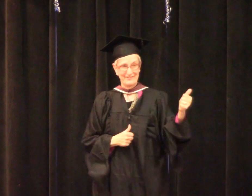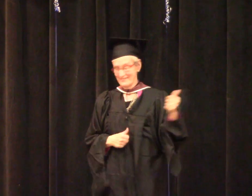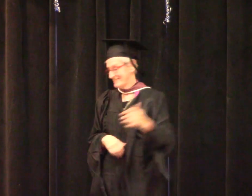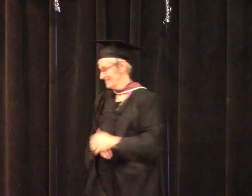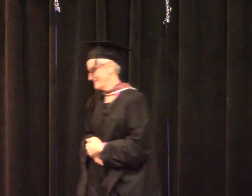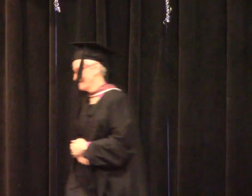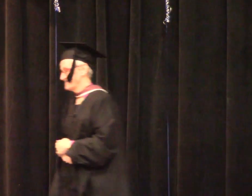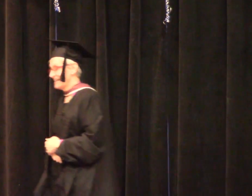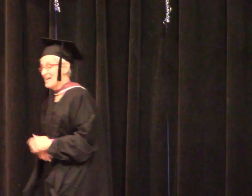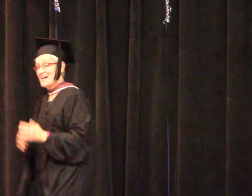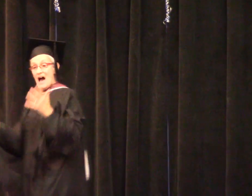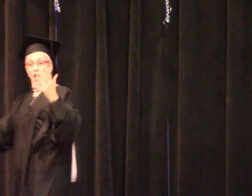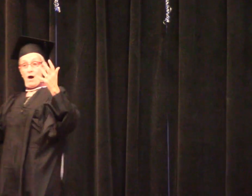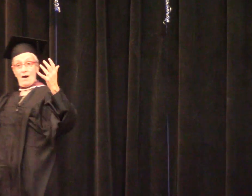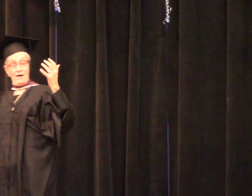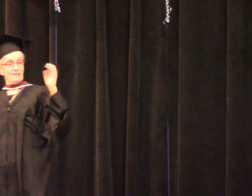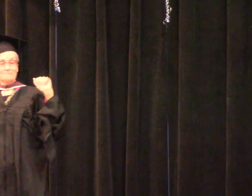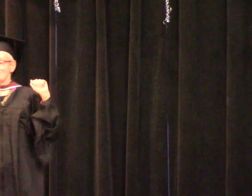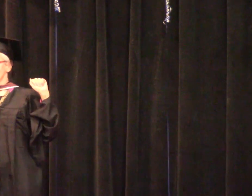Thank you so much.